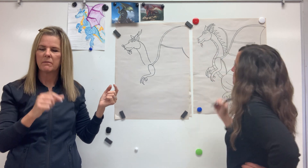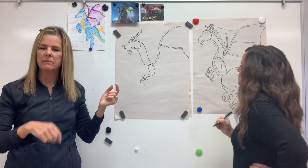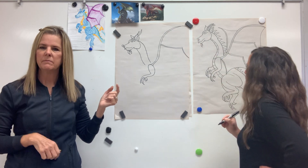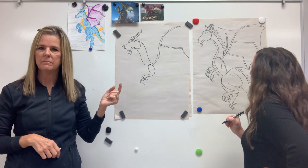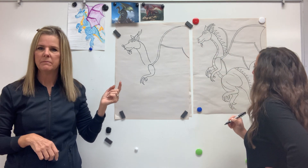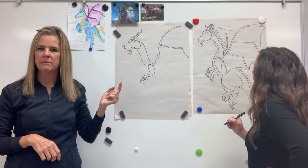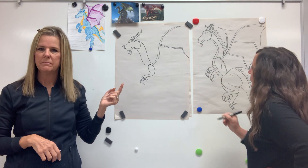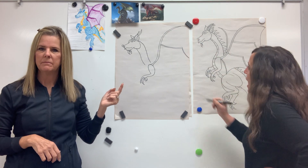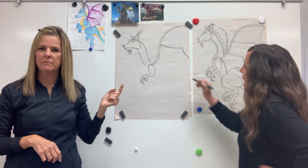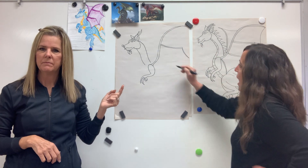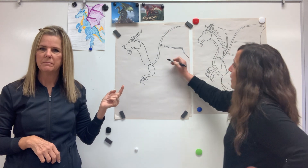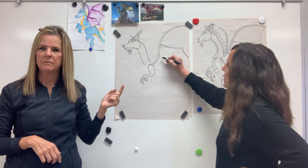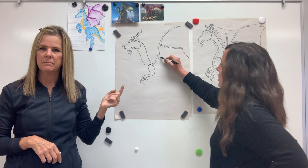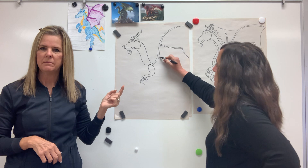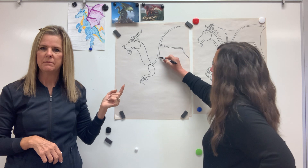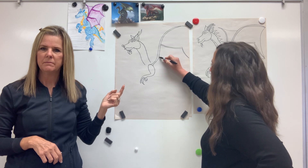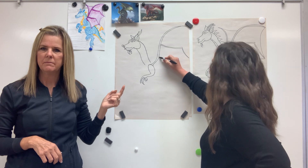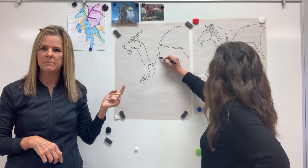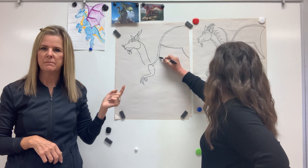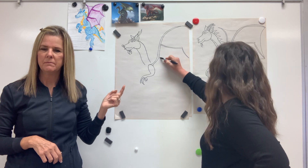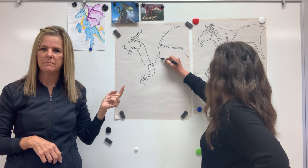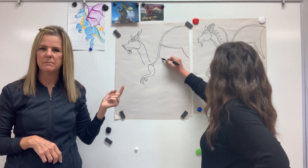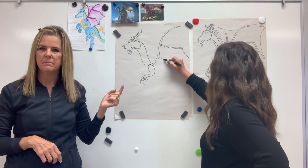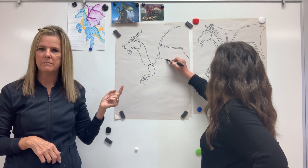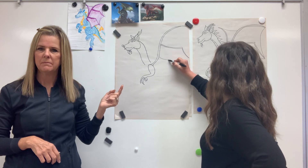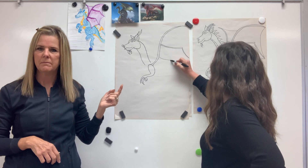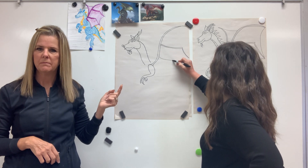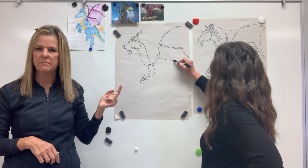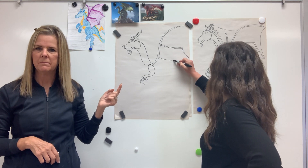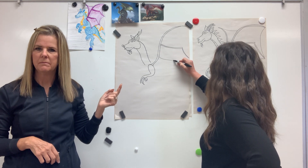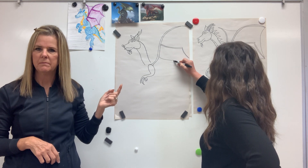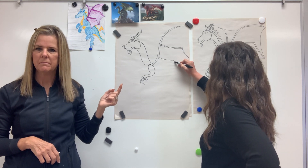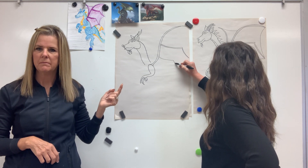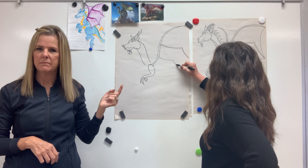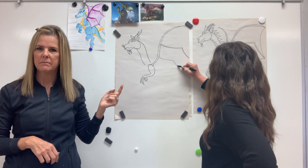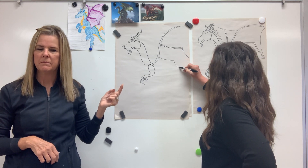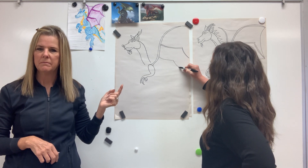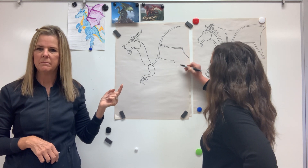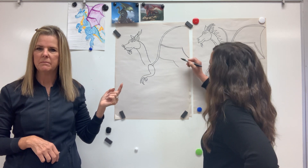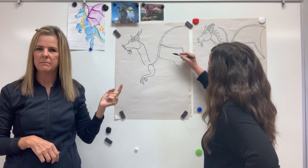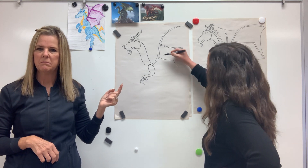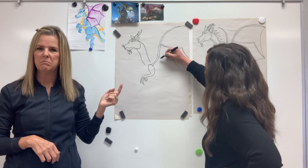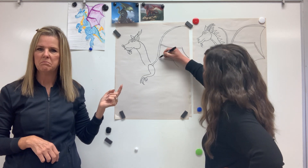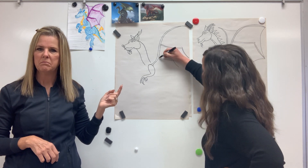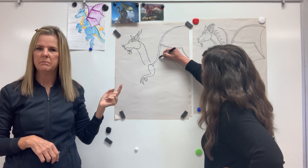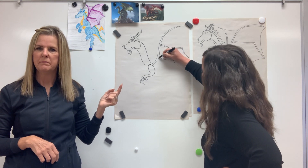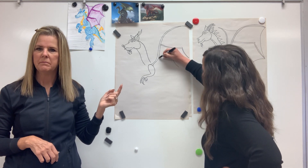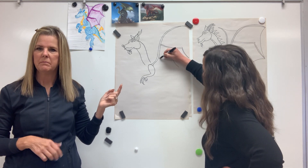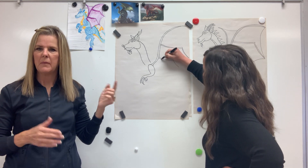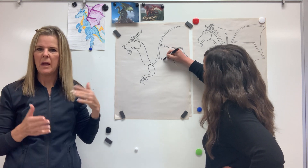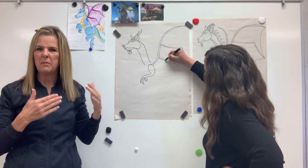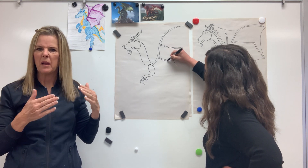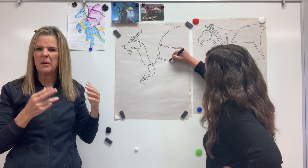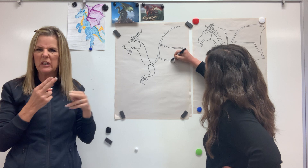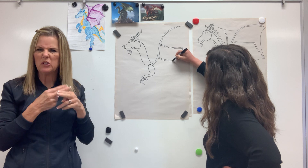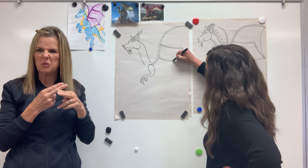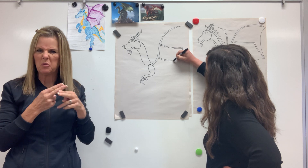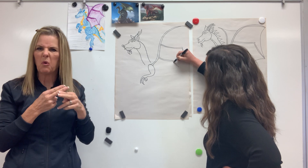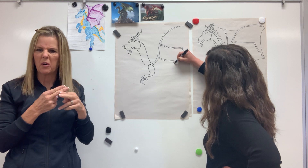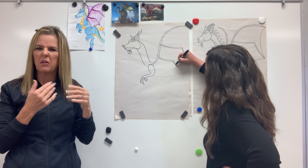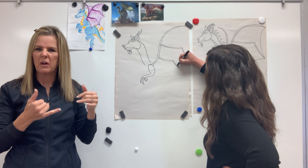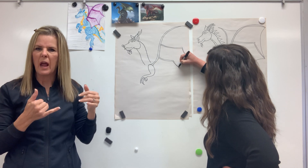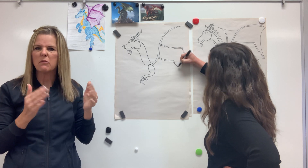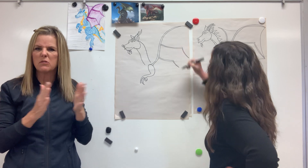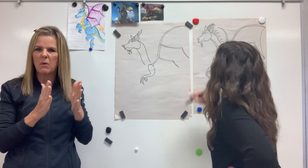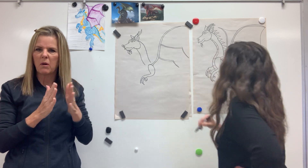it. And then I'll come down a little ways and do the same thing. Maybe make it a little shorter. See how it's a little shorter, a